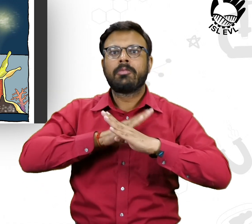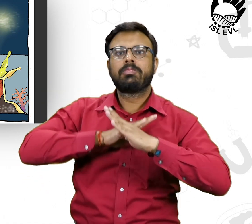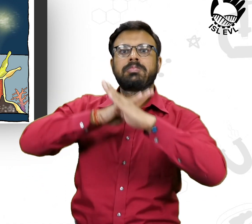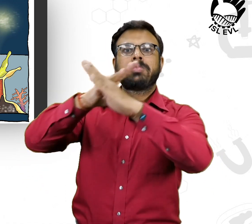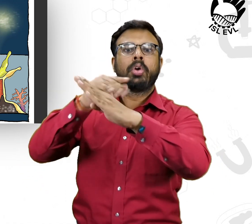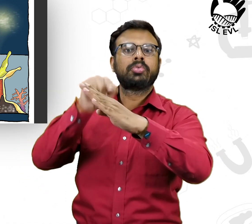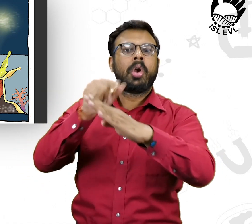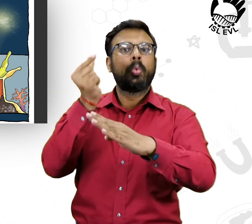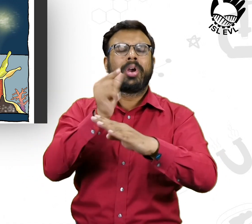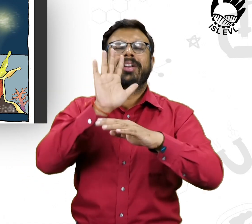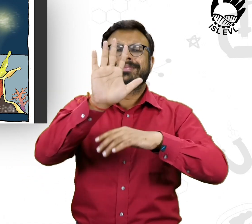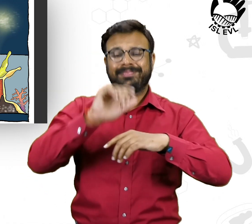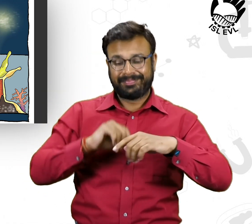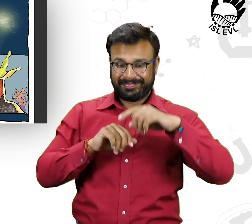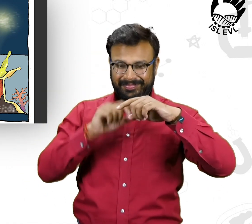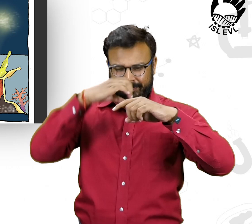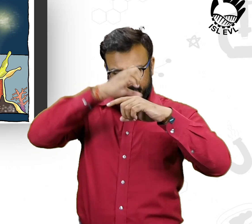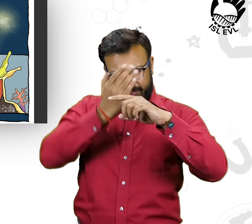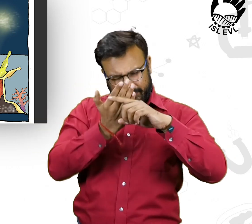and they have calcium carbonate